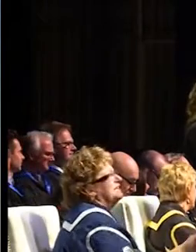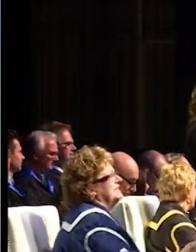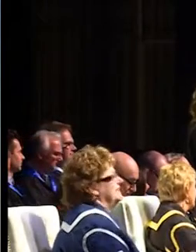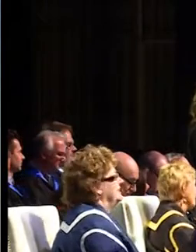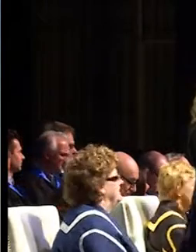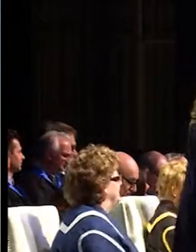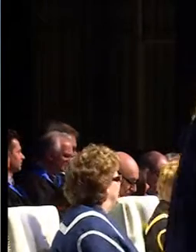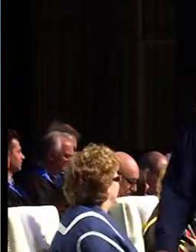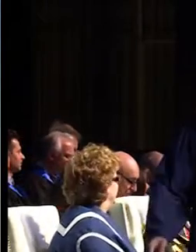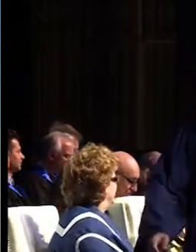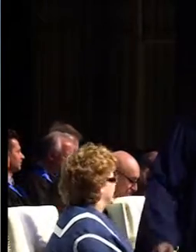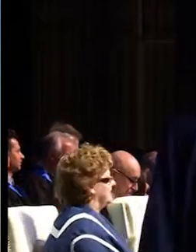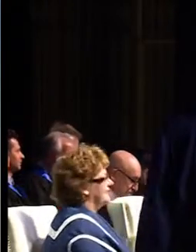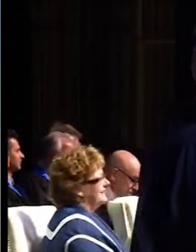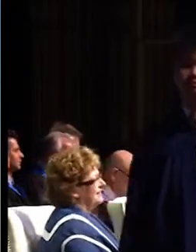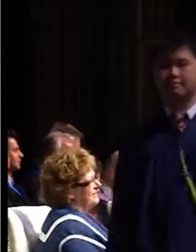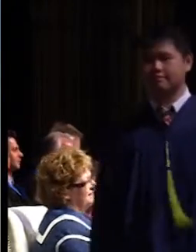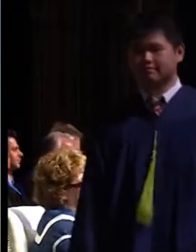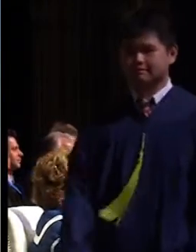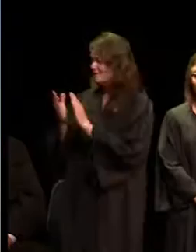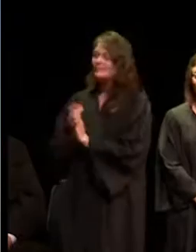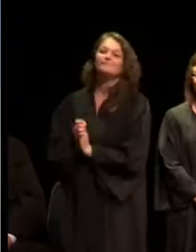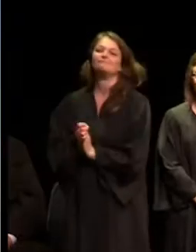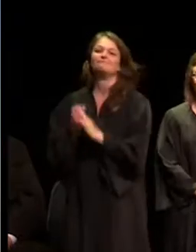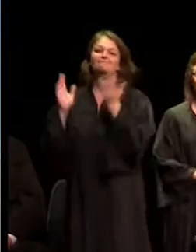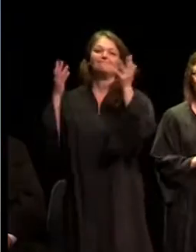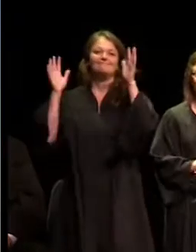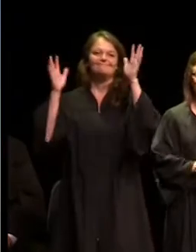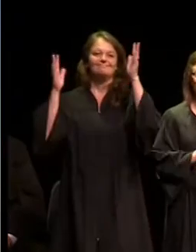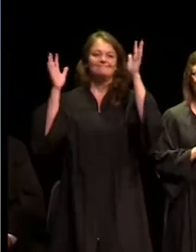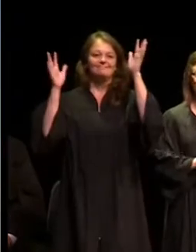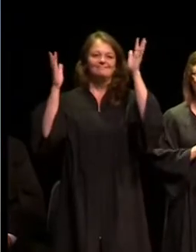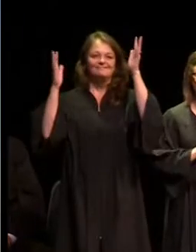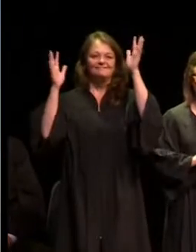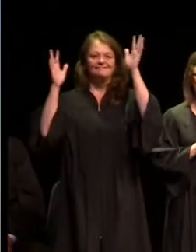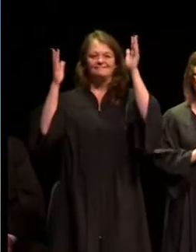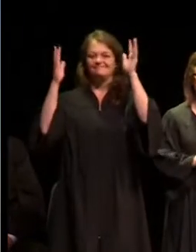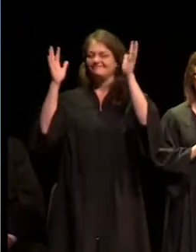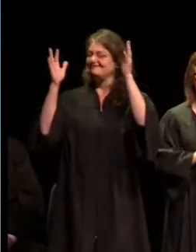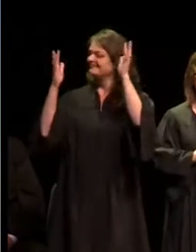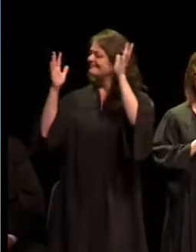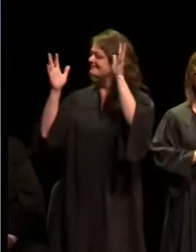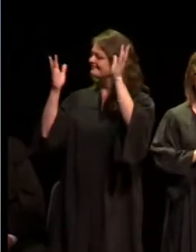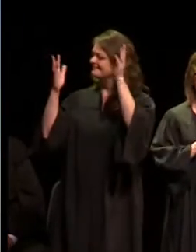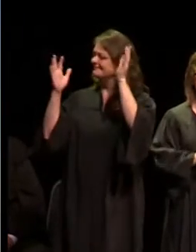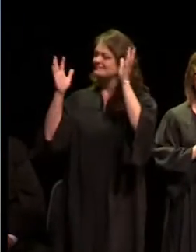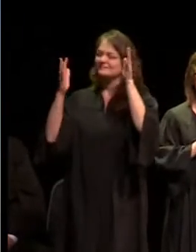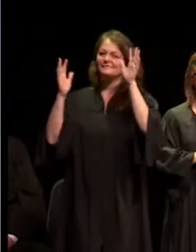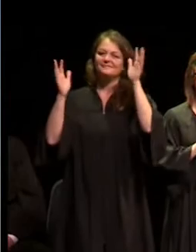Thank you, Madam Chancellor and Madam President.